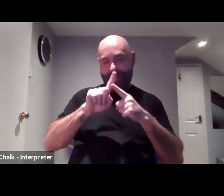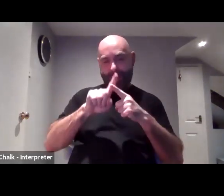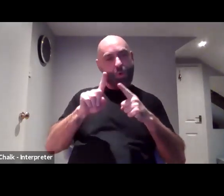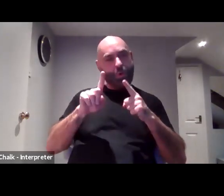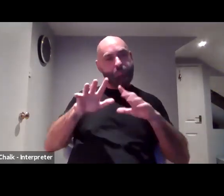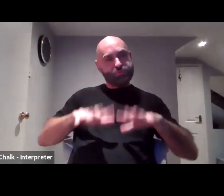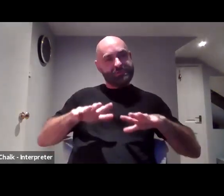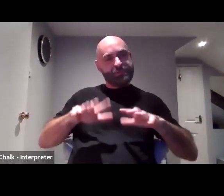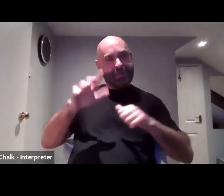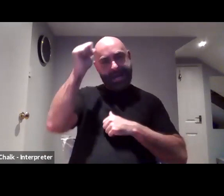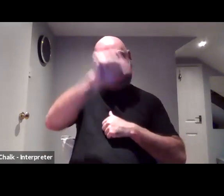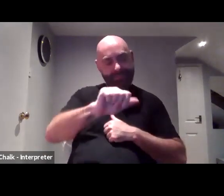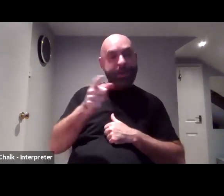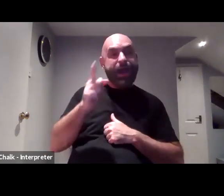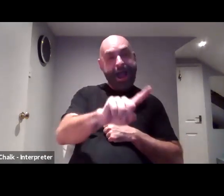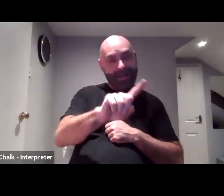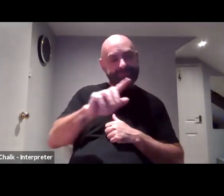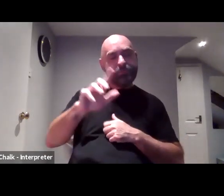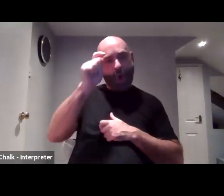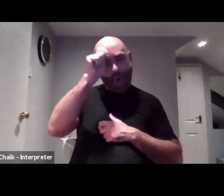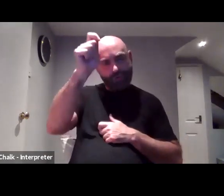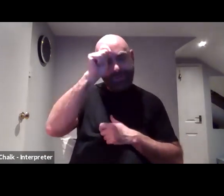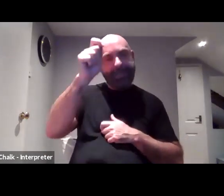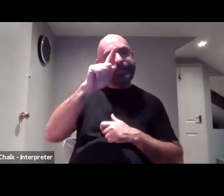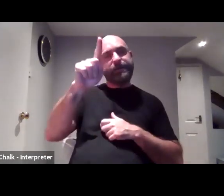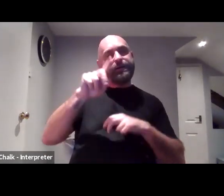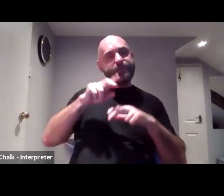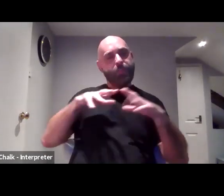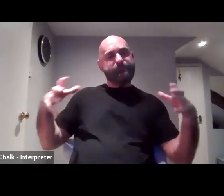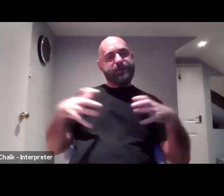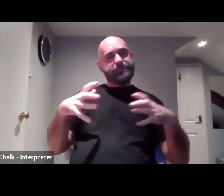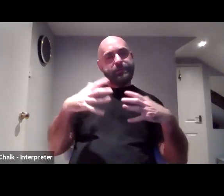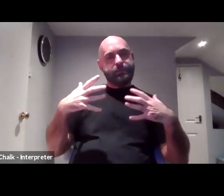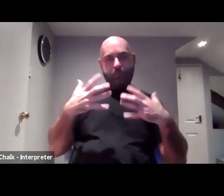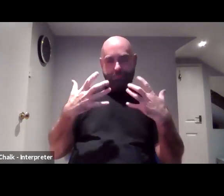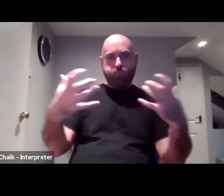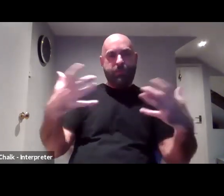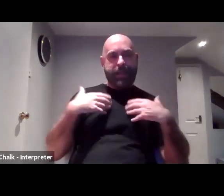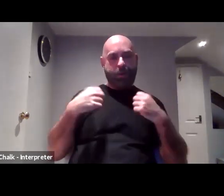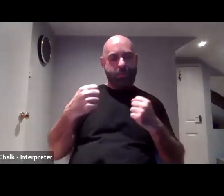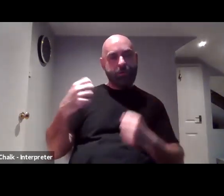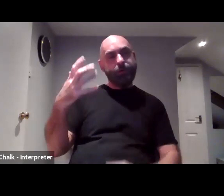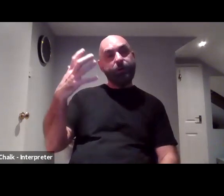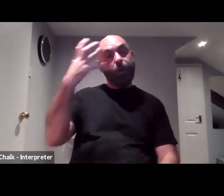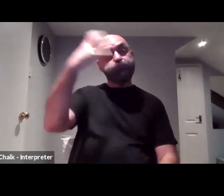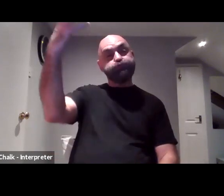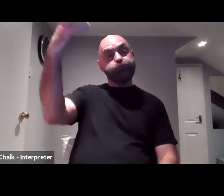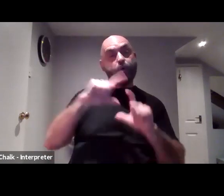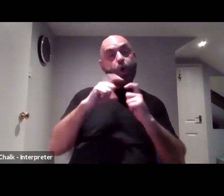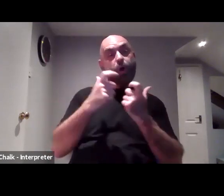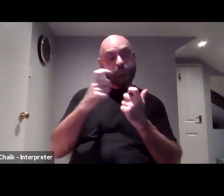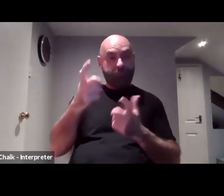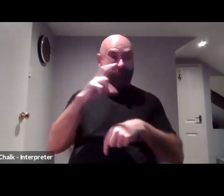Academy, and an honorary fellow of the Faculty of Public Health of the Royal College of